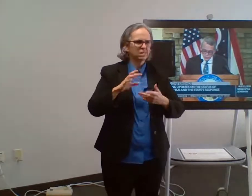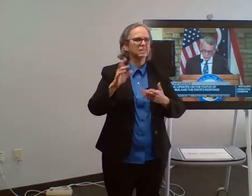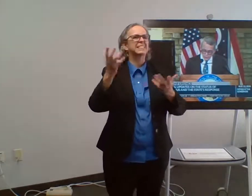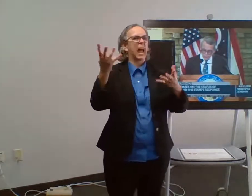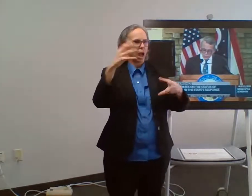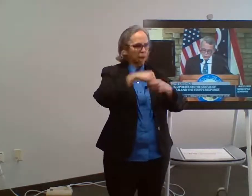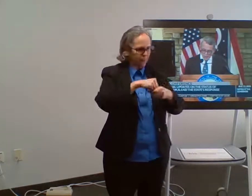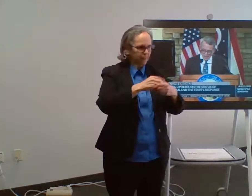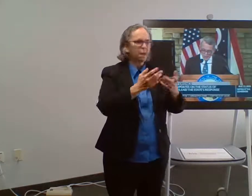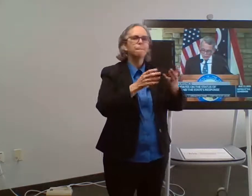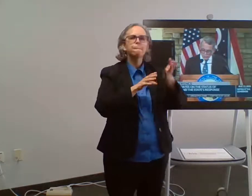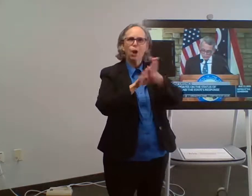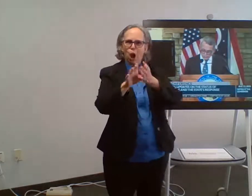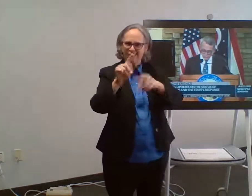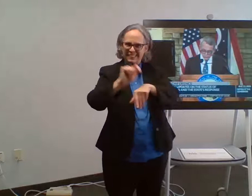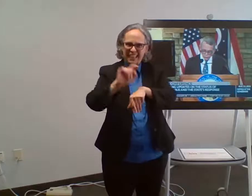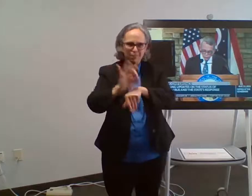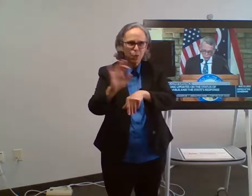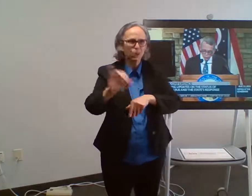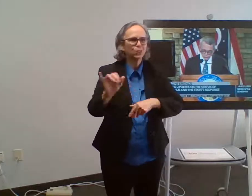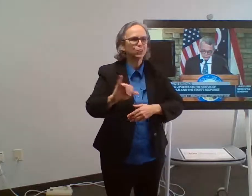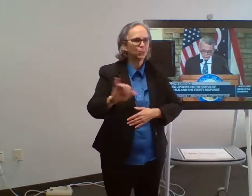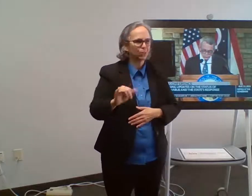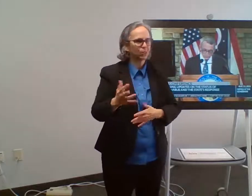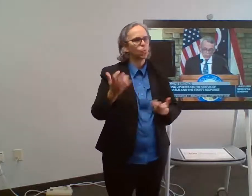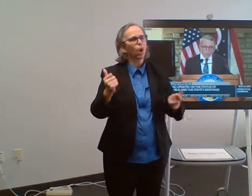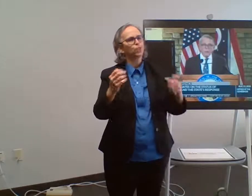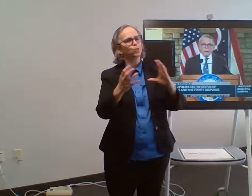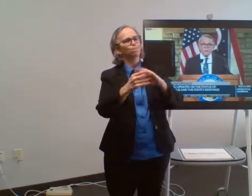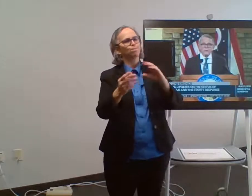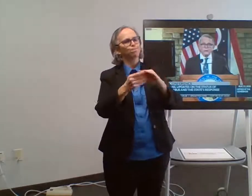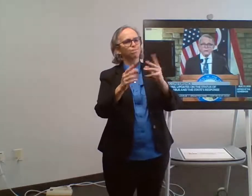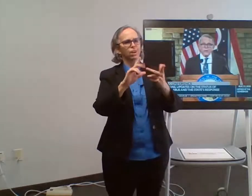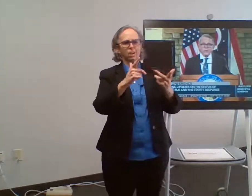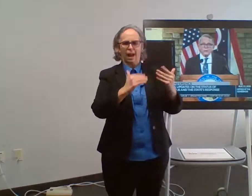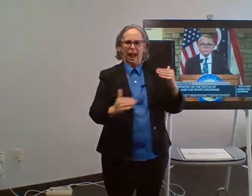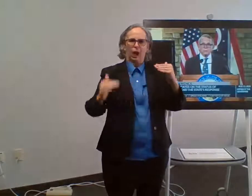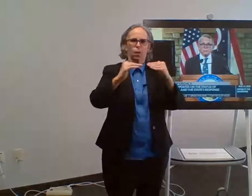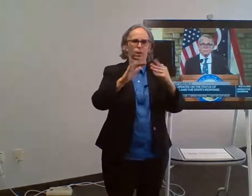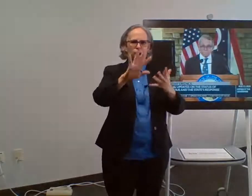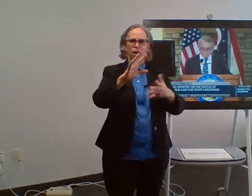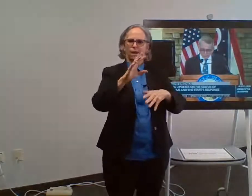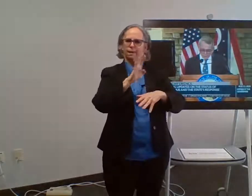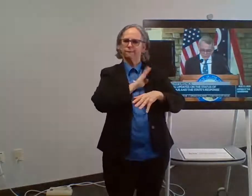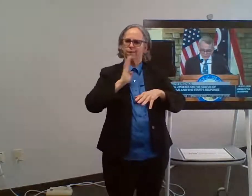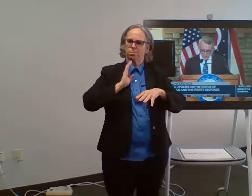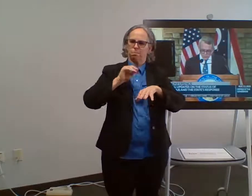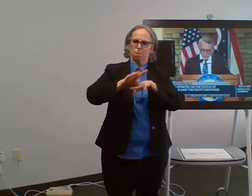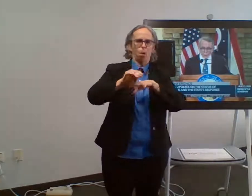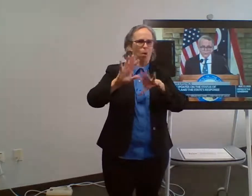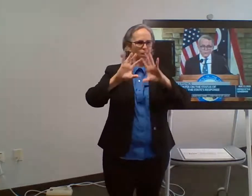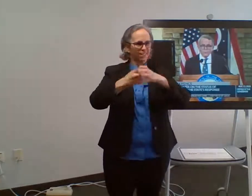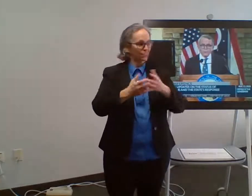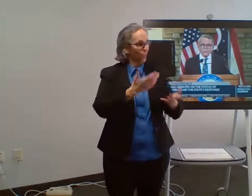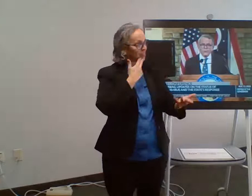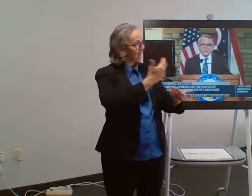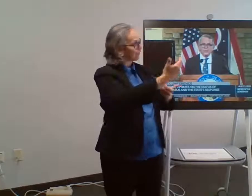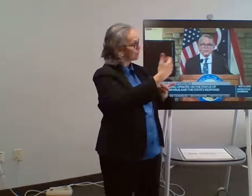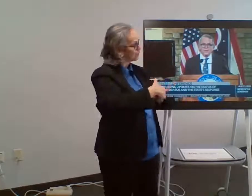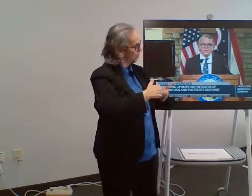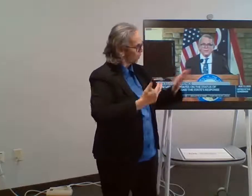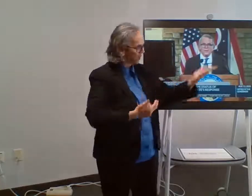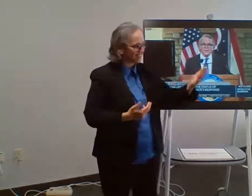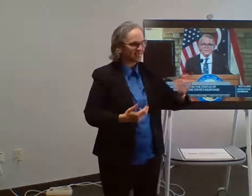today to talk about our new Equity Advisory Board. So, Alicia, thank you. Thank you very much for being with